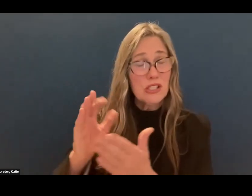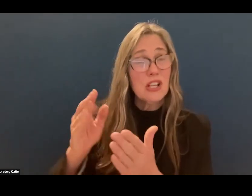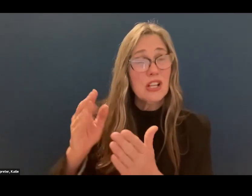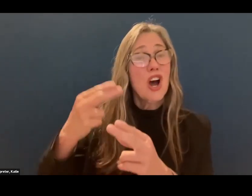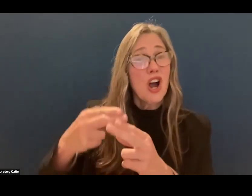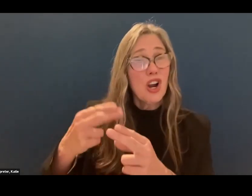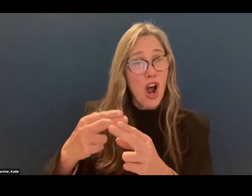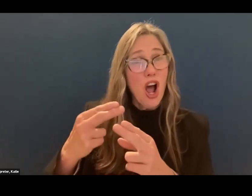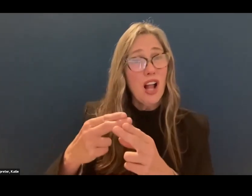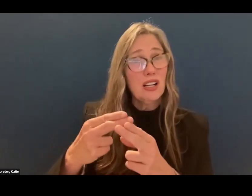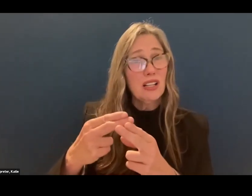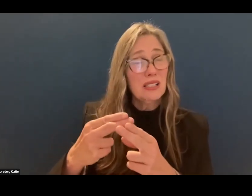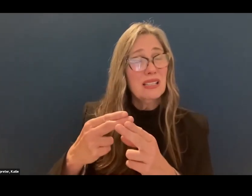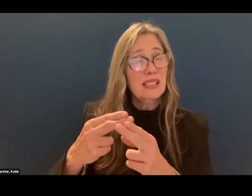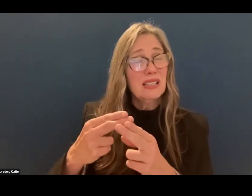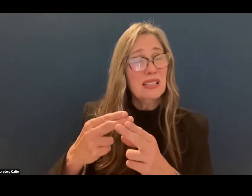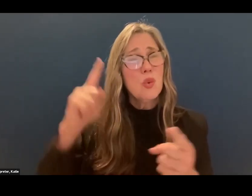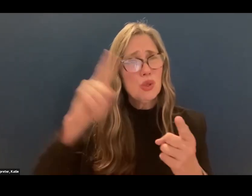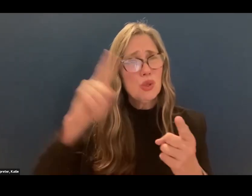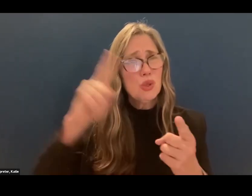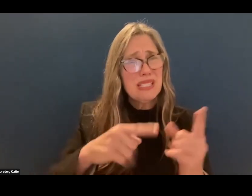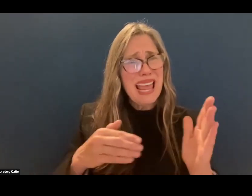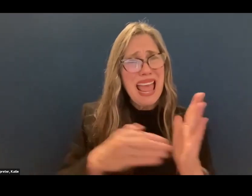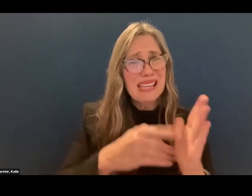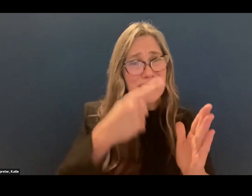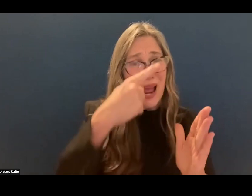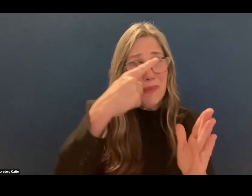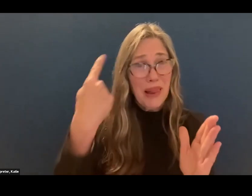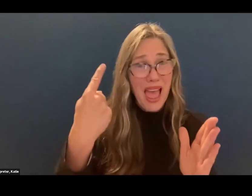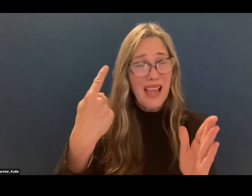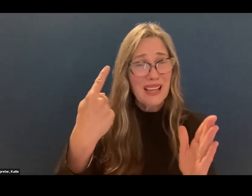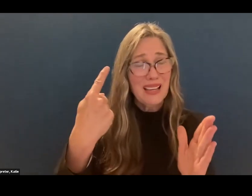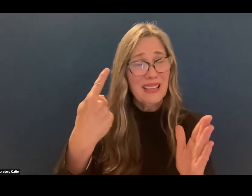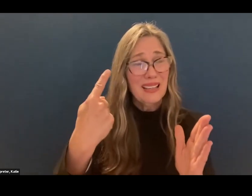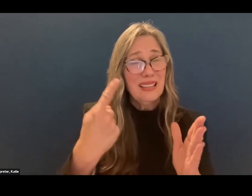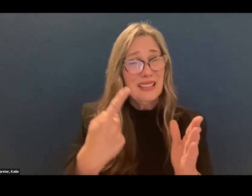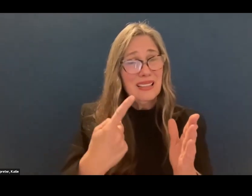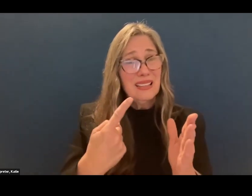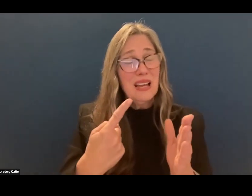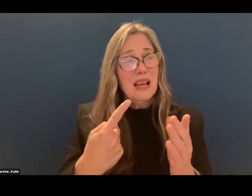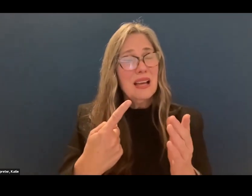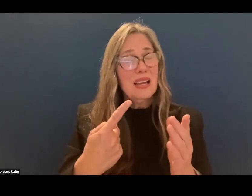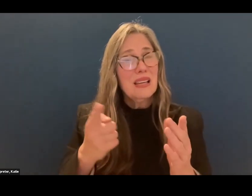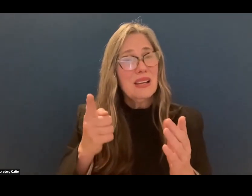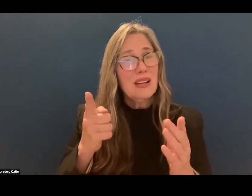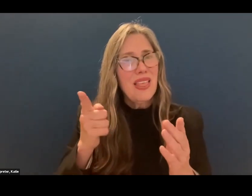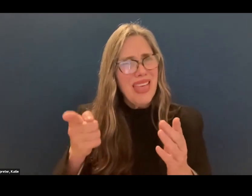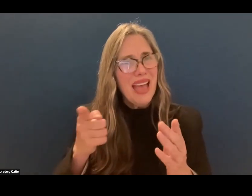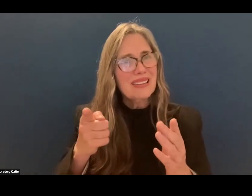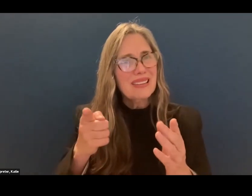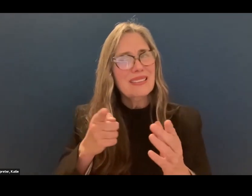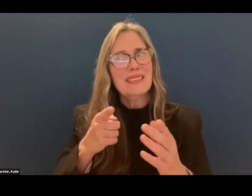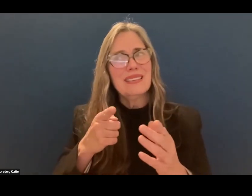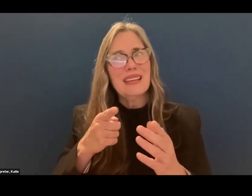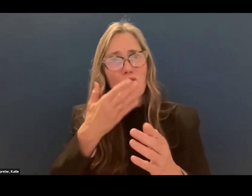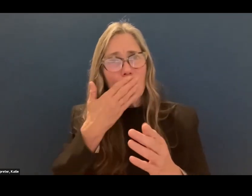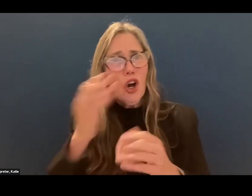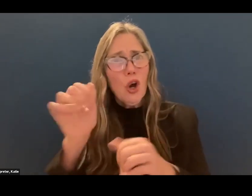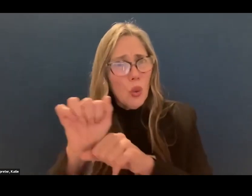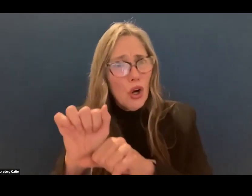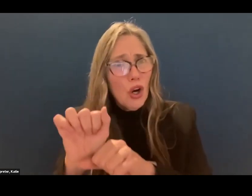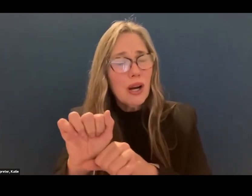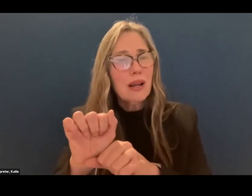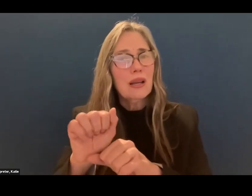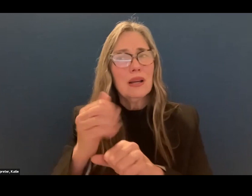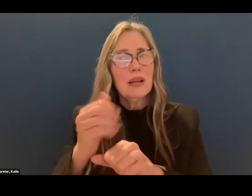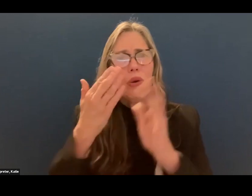and talking about maybe some of the, I know, because in my brief time here, you all are doing fantastic work,